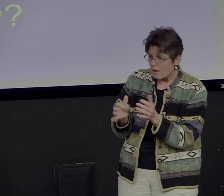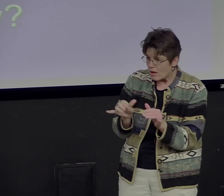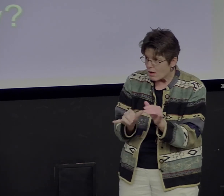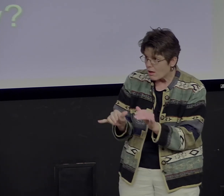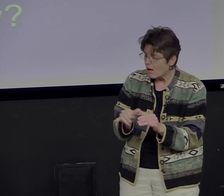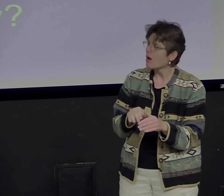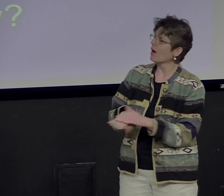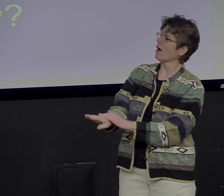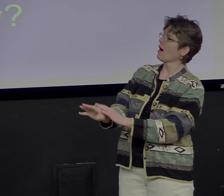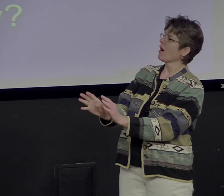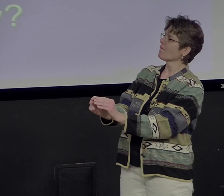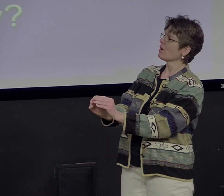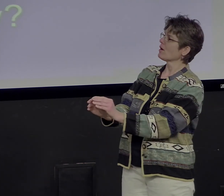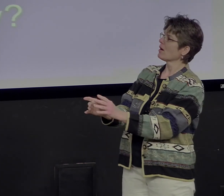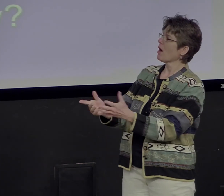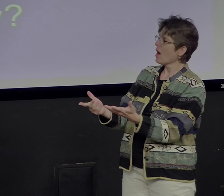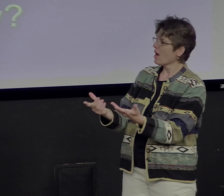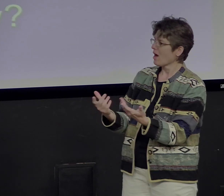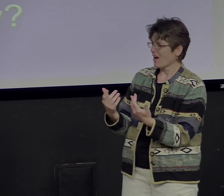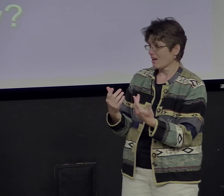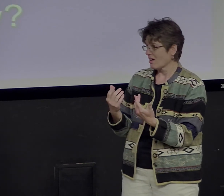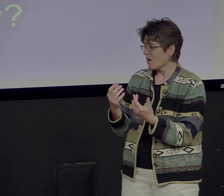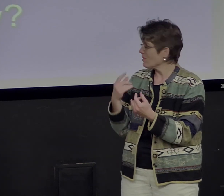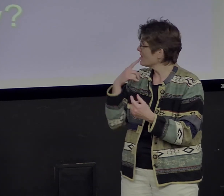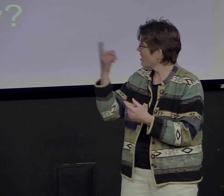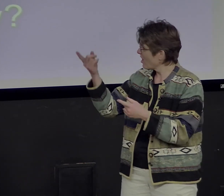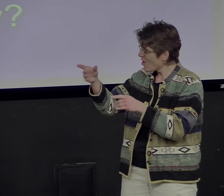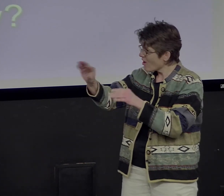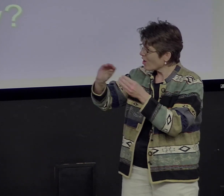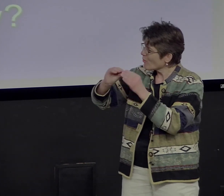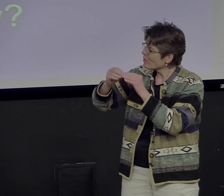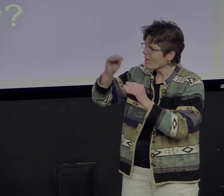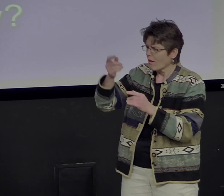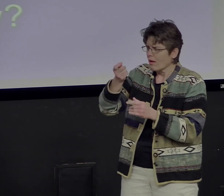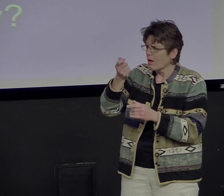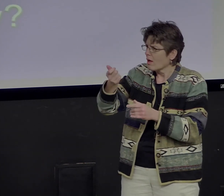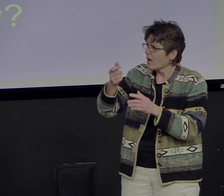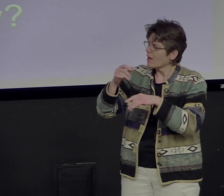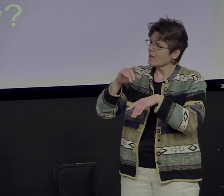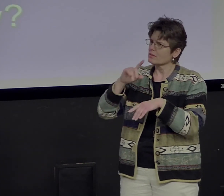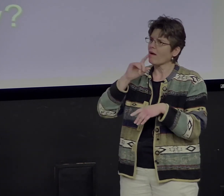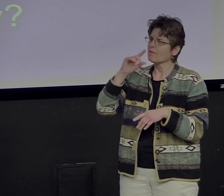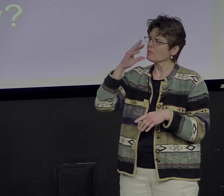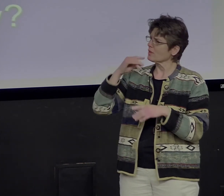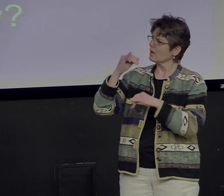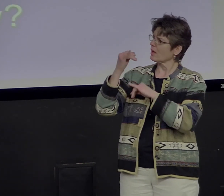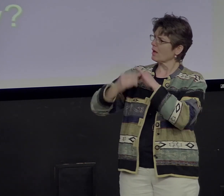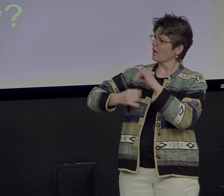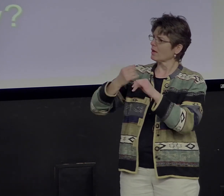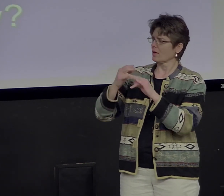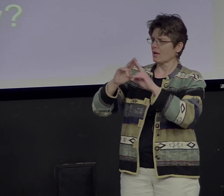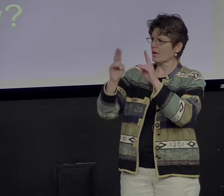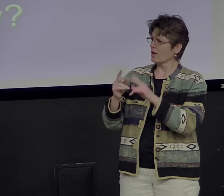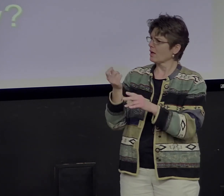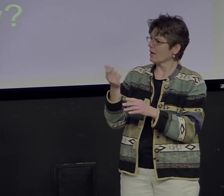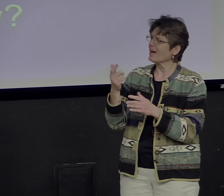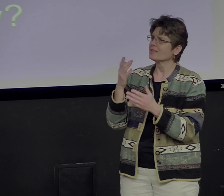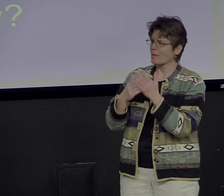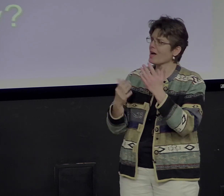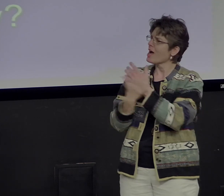to arrive a couple days ahead of time to practice this use of language, and the audience as well, so that they are able to understand